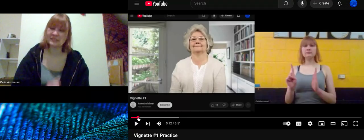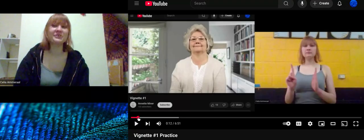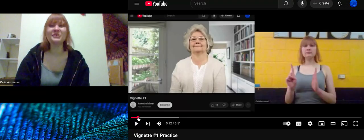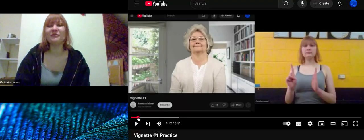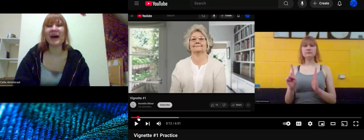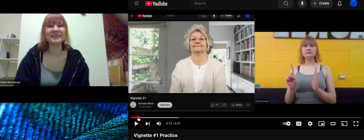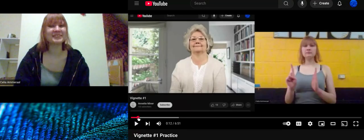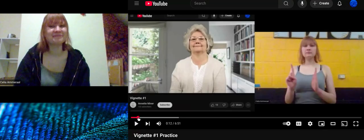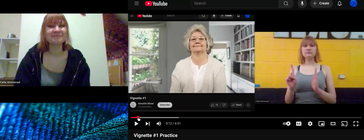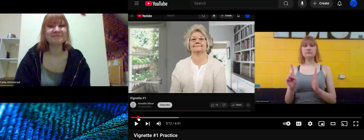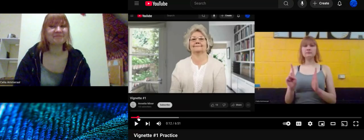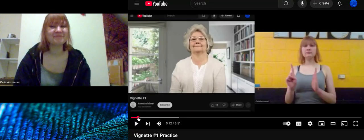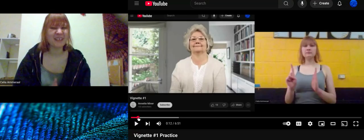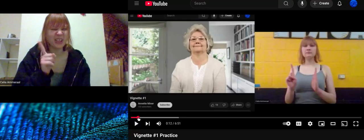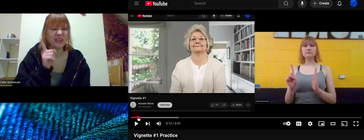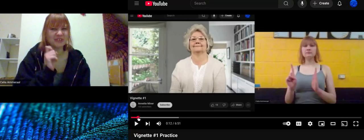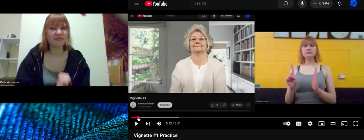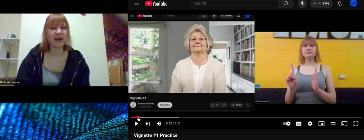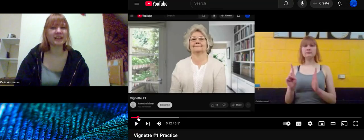is a little too fast.